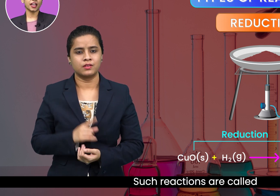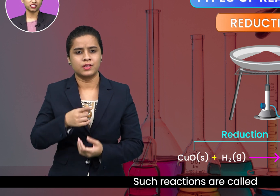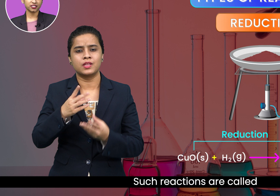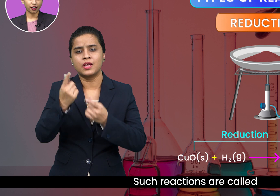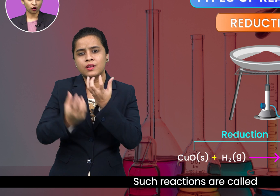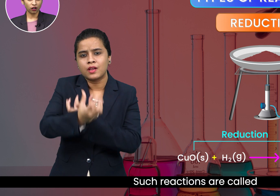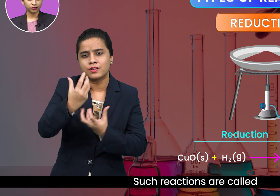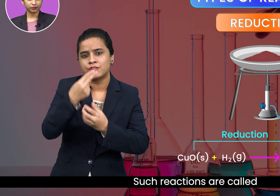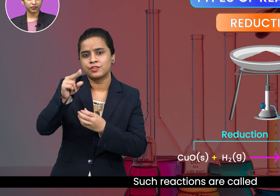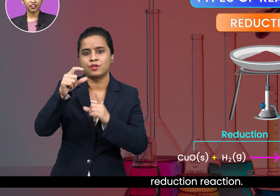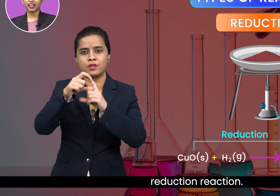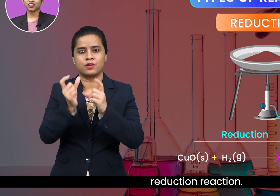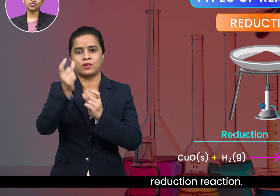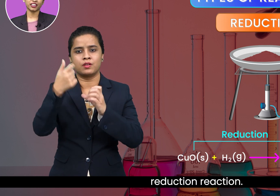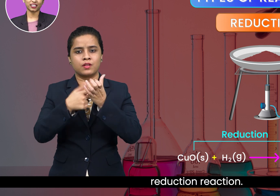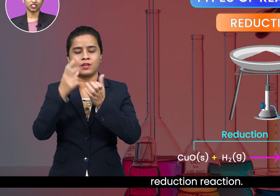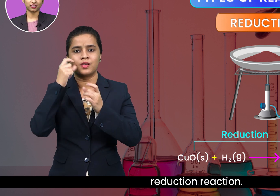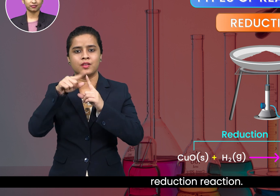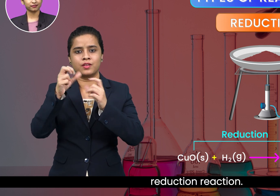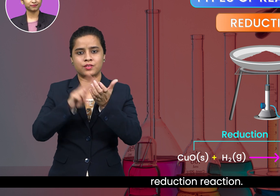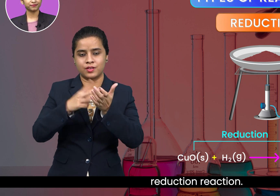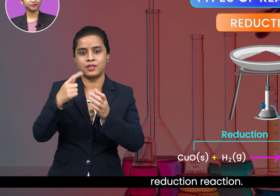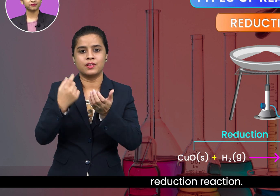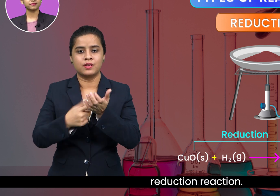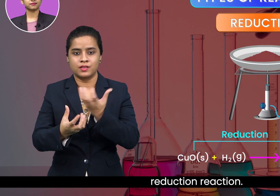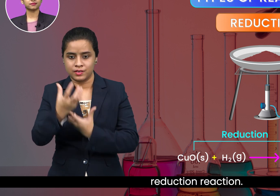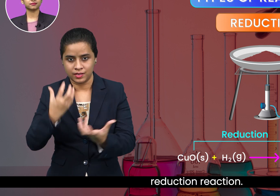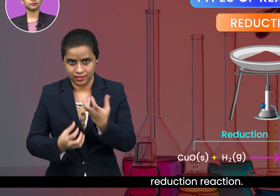Such reactions are called reduction reaction.